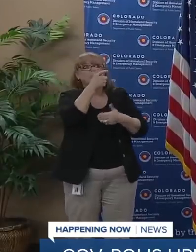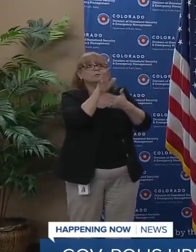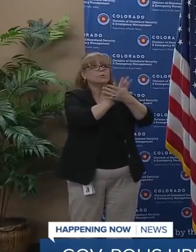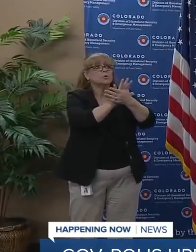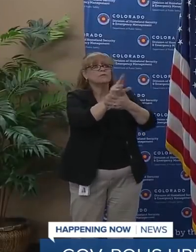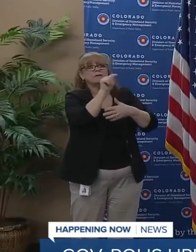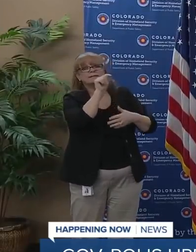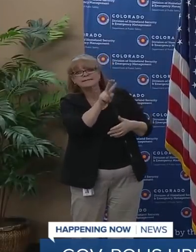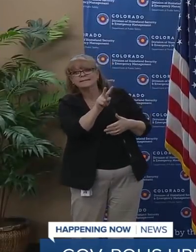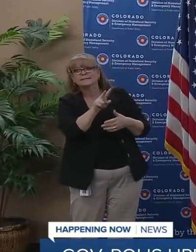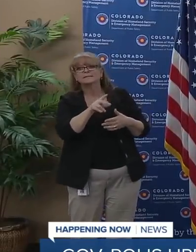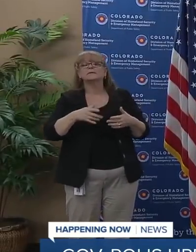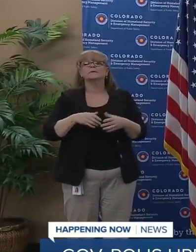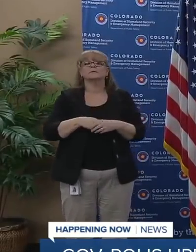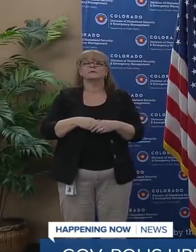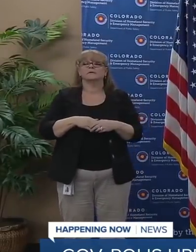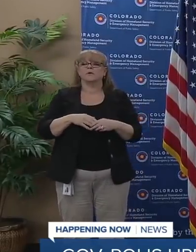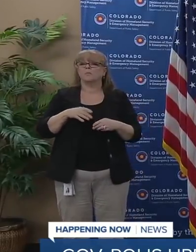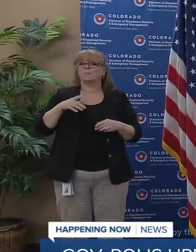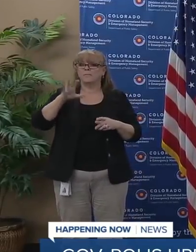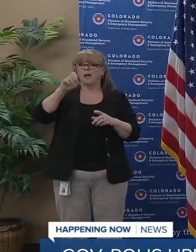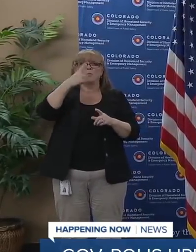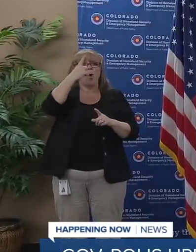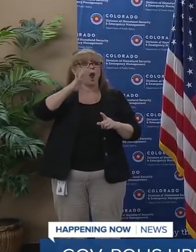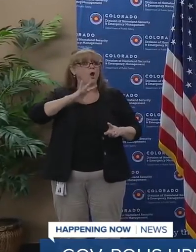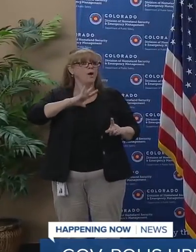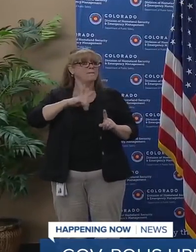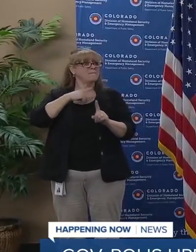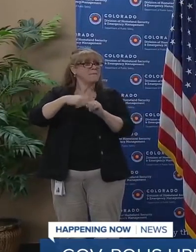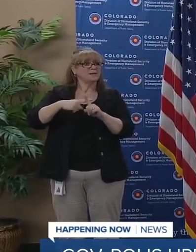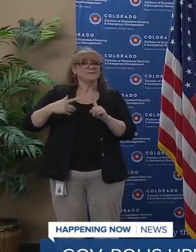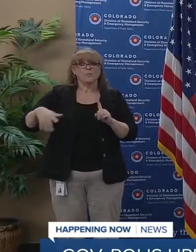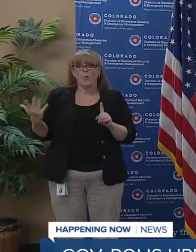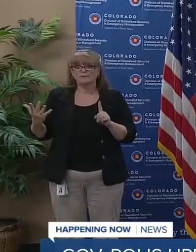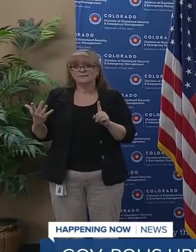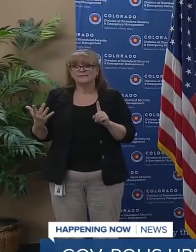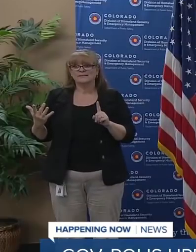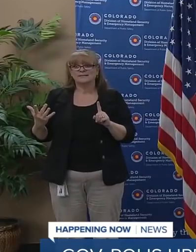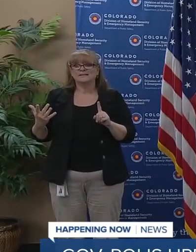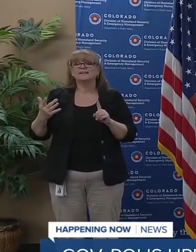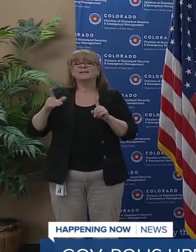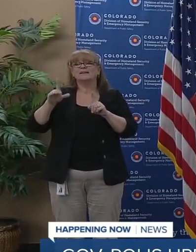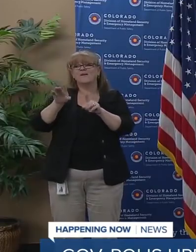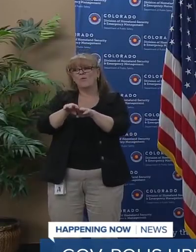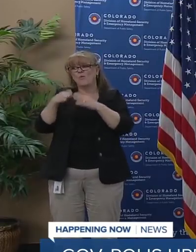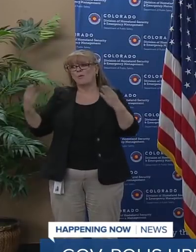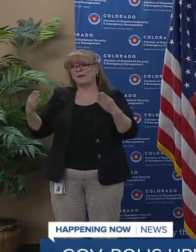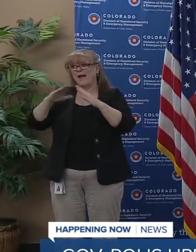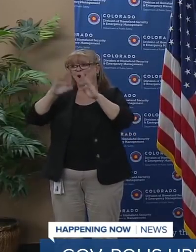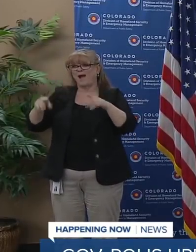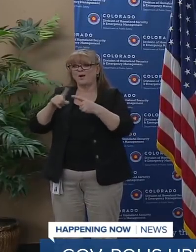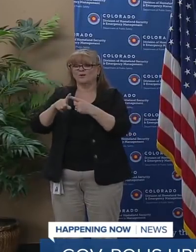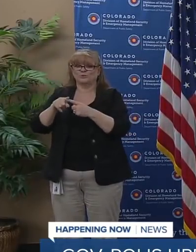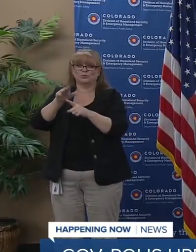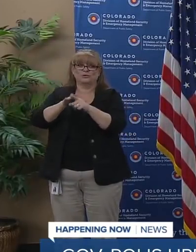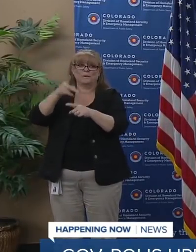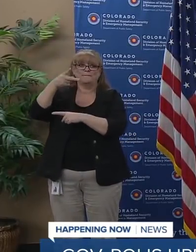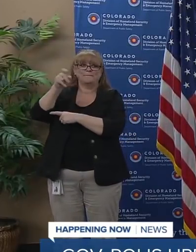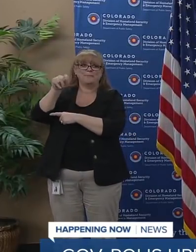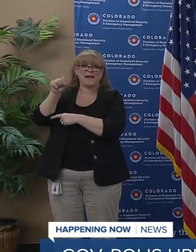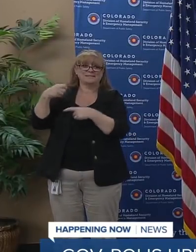refocus our attention in a positive way is by opening our hearts and homes to a pet. or perhaps lavishing attention on the pet that you